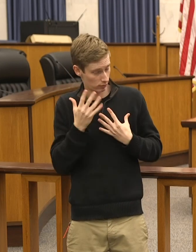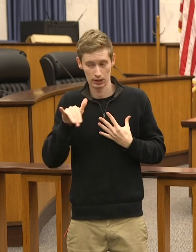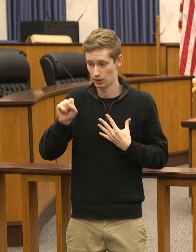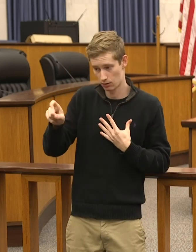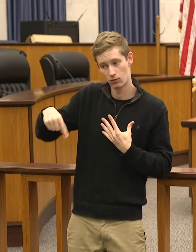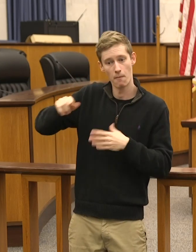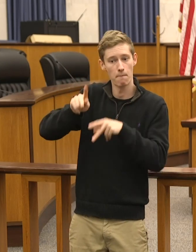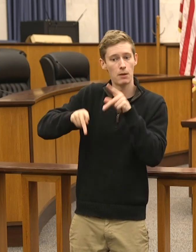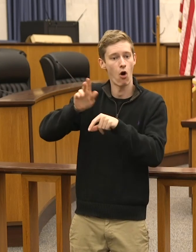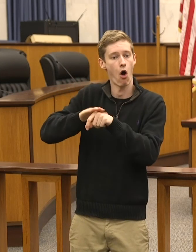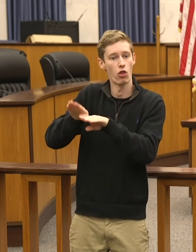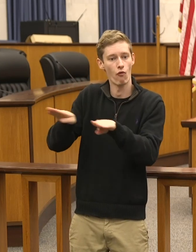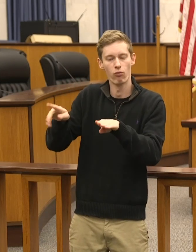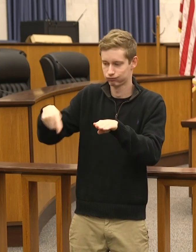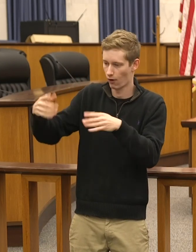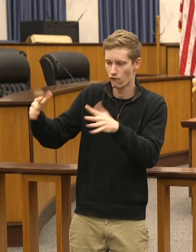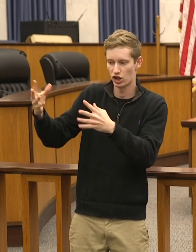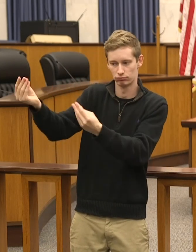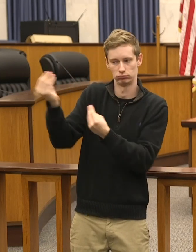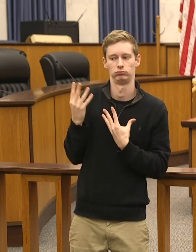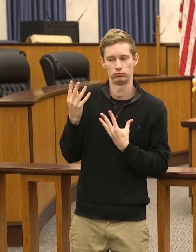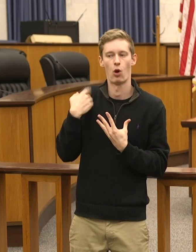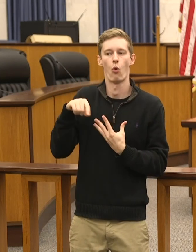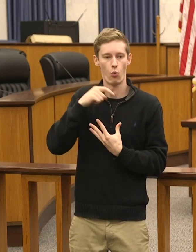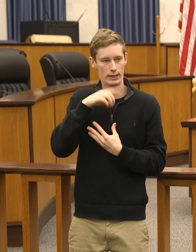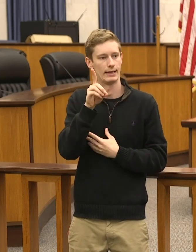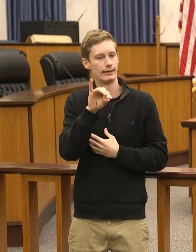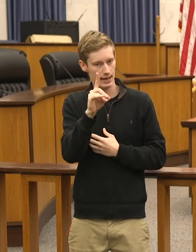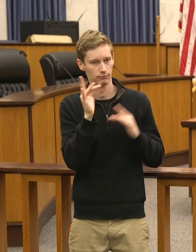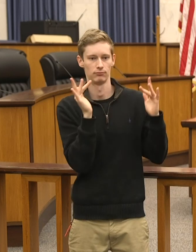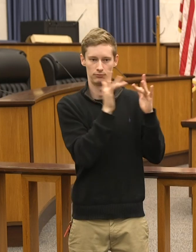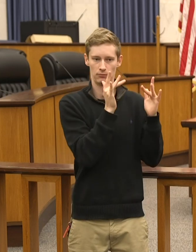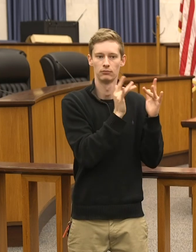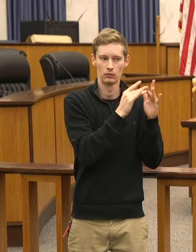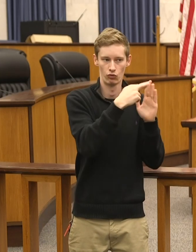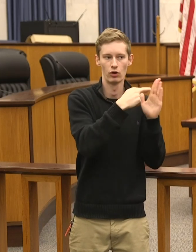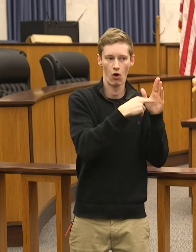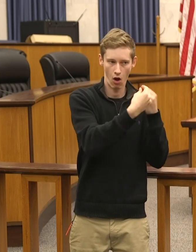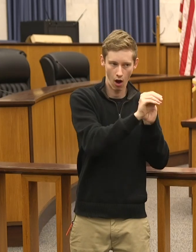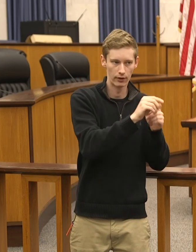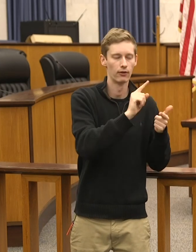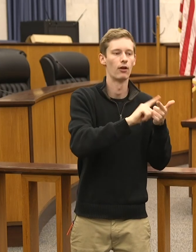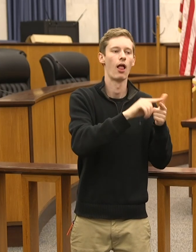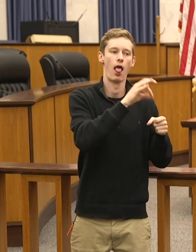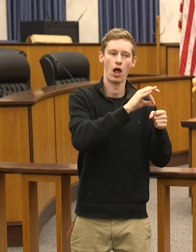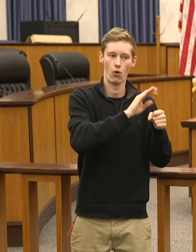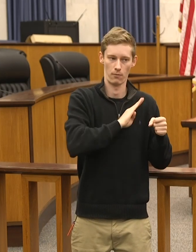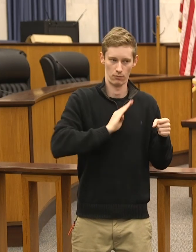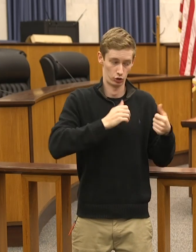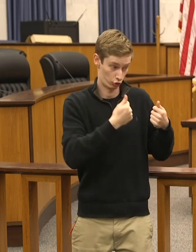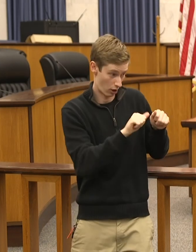on the ground, and obviously we reached out to the registrar's office and the electoral board to try their best to rectify the issue.